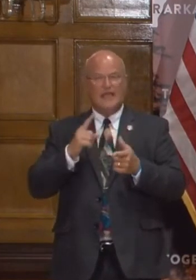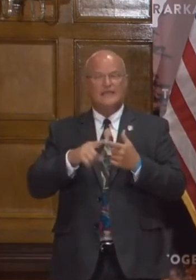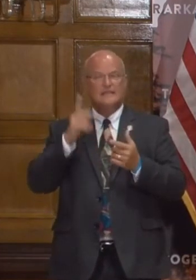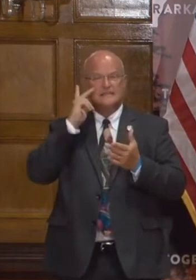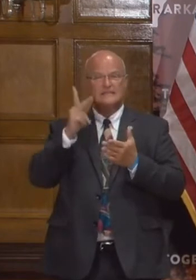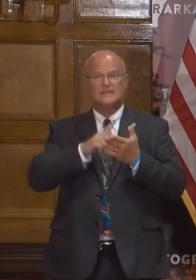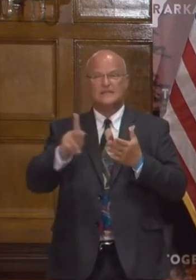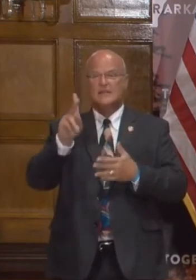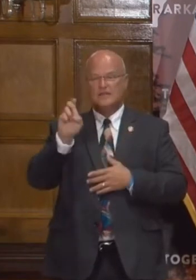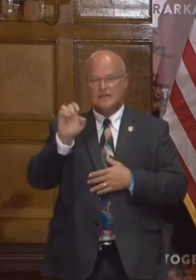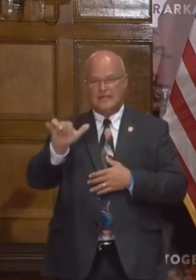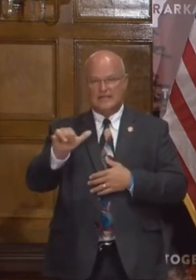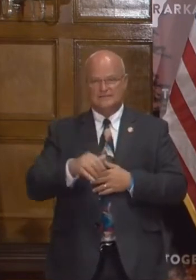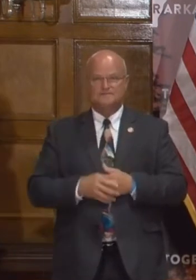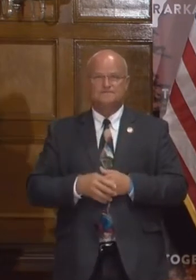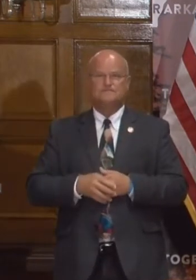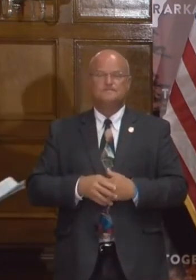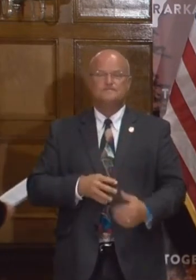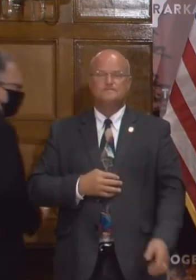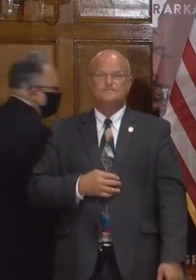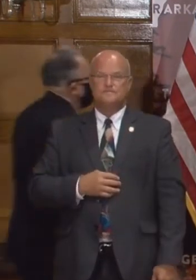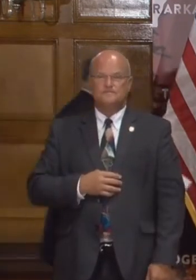Key.